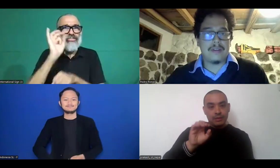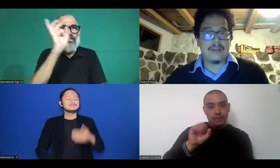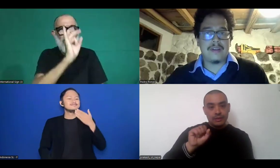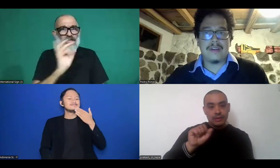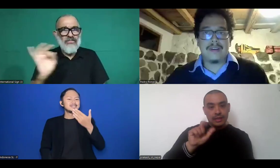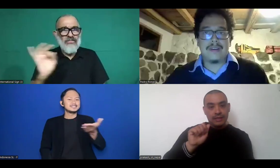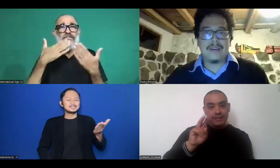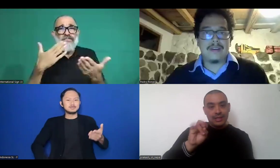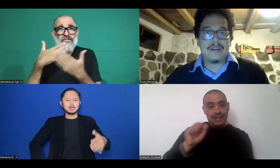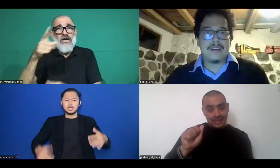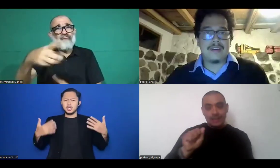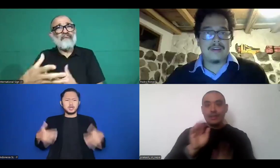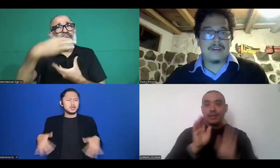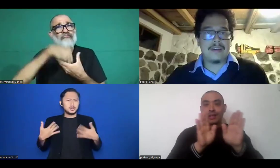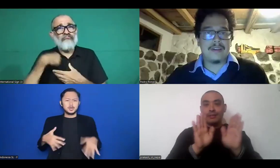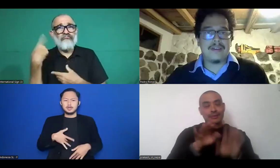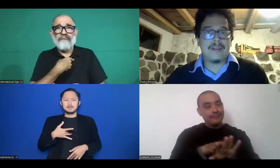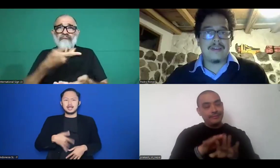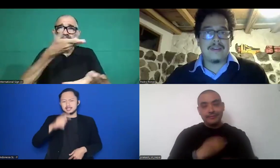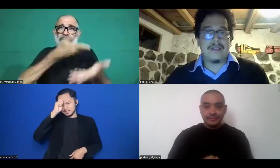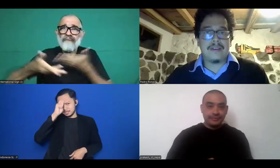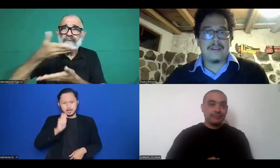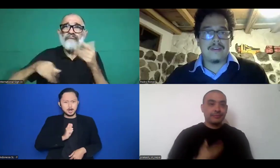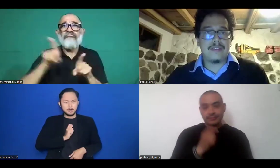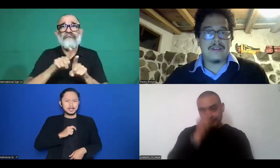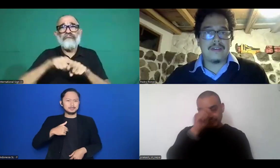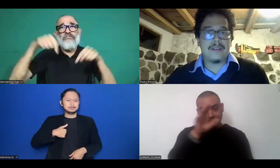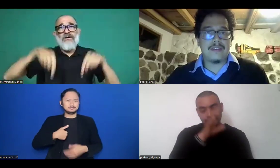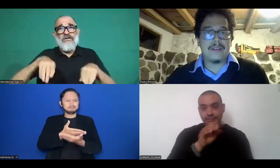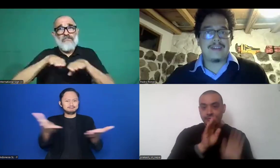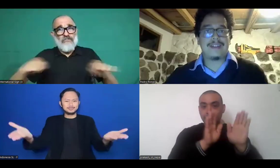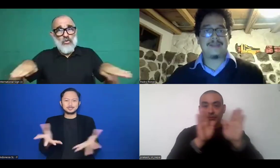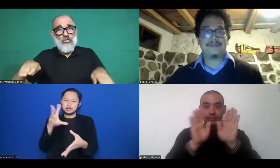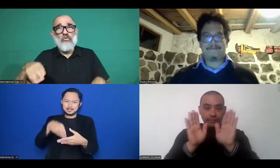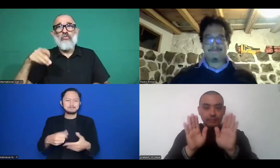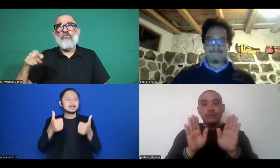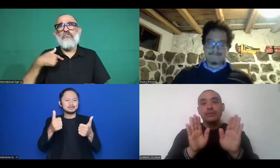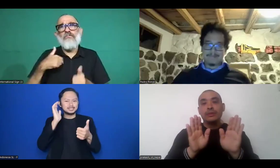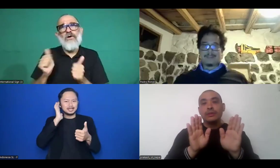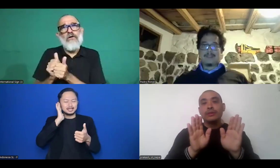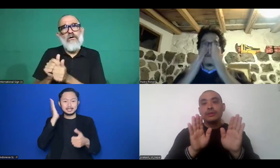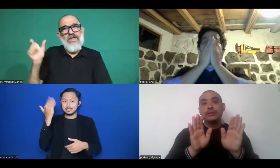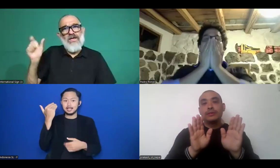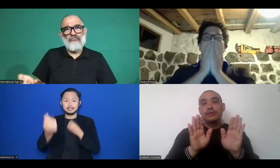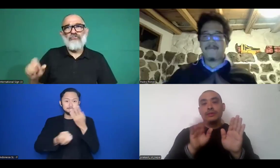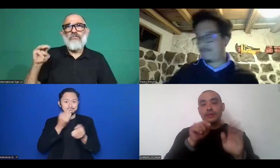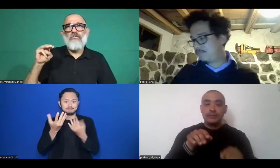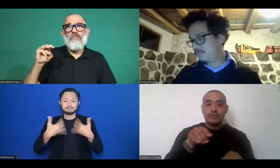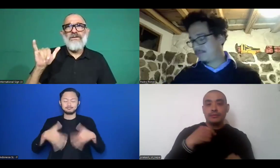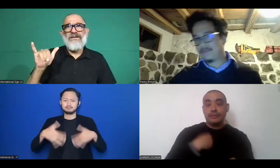a real honor and delight to be with all of you at this moment. This is a